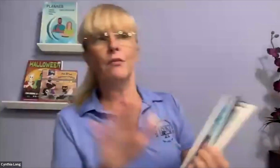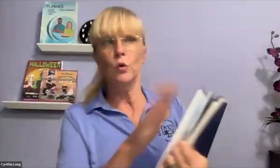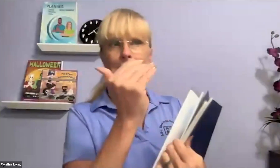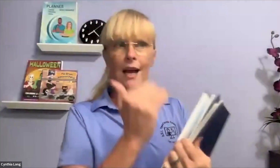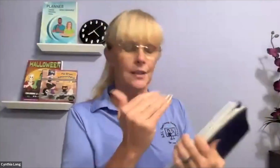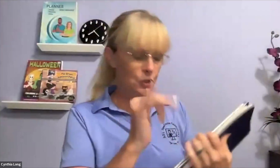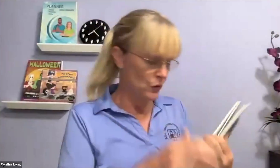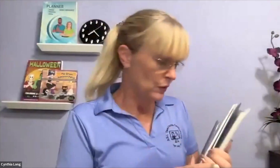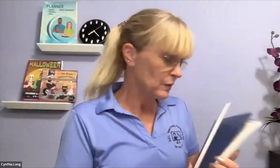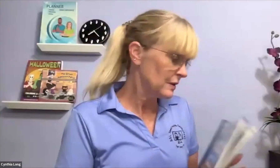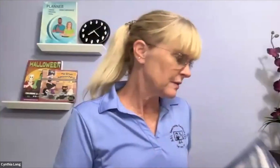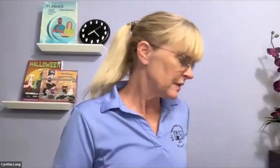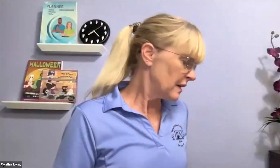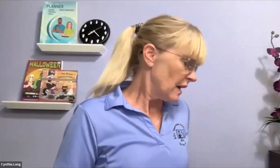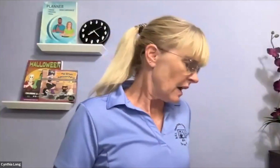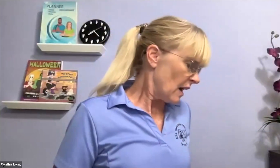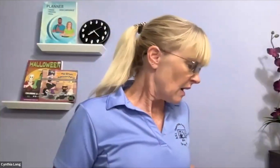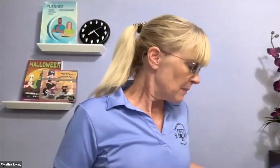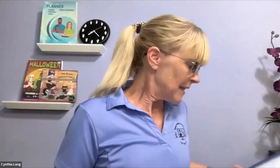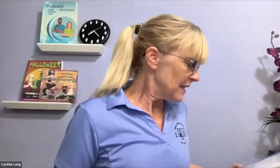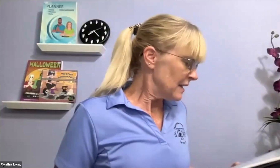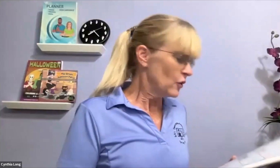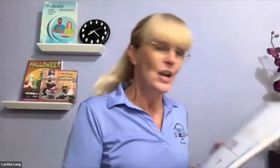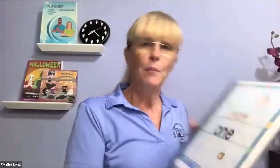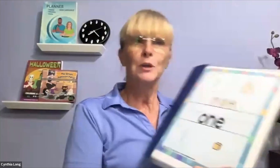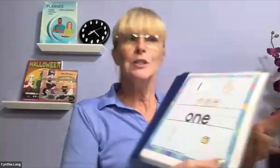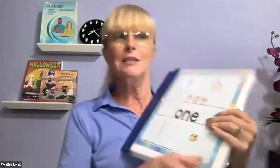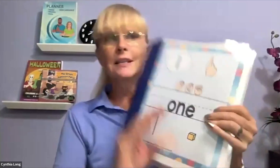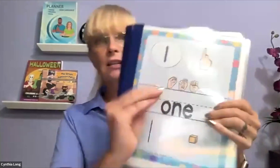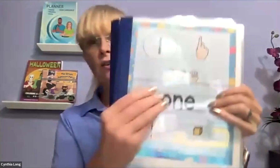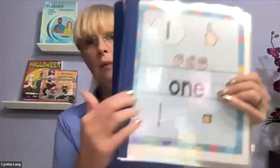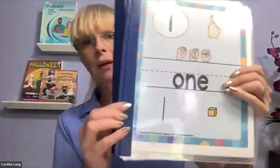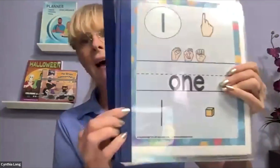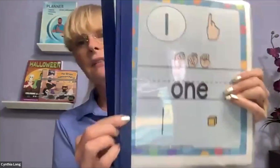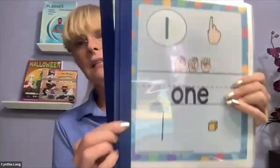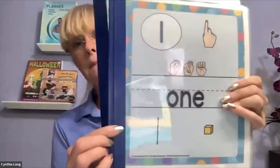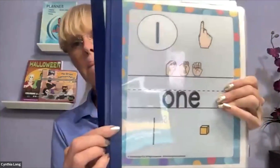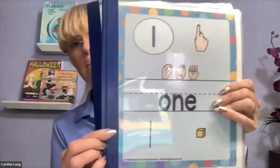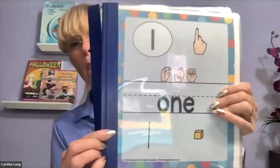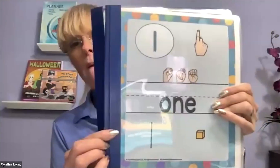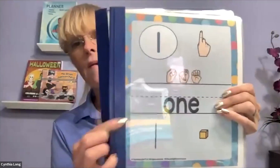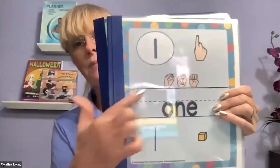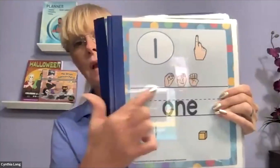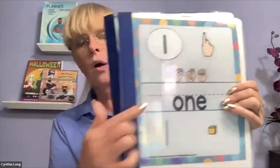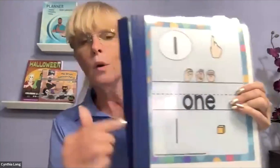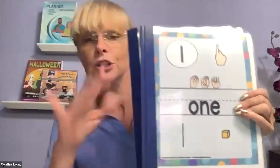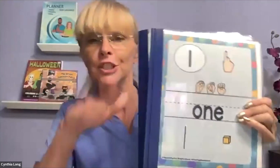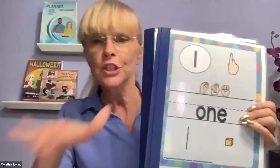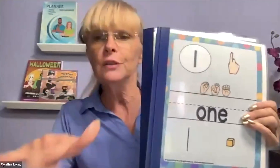full size too. And then your numbers, your number counting, which the children